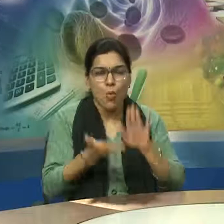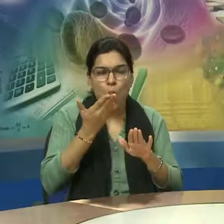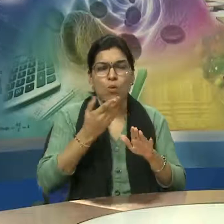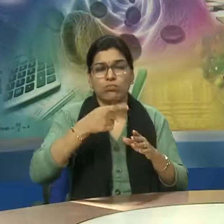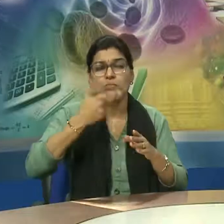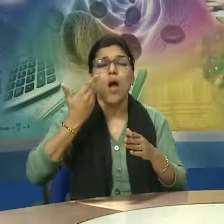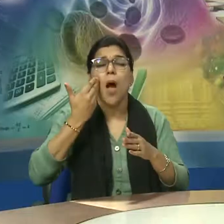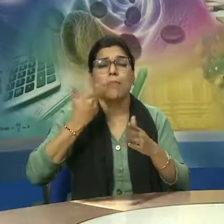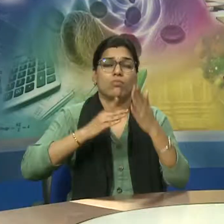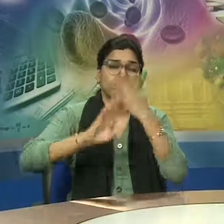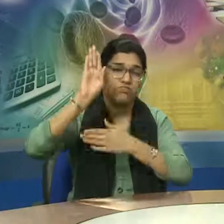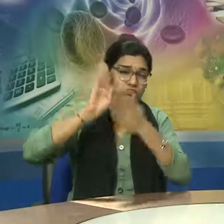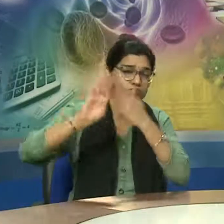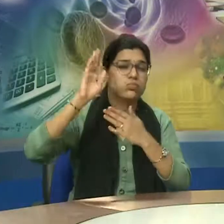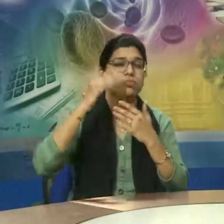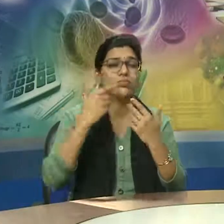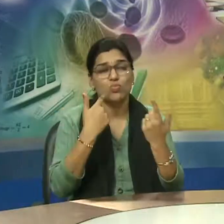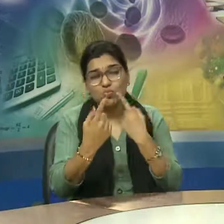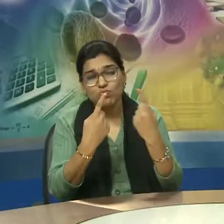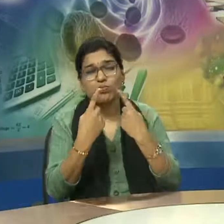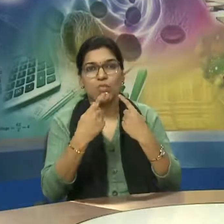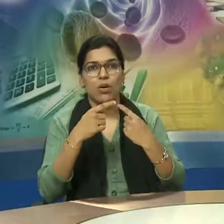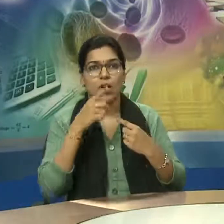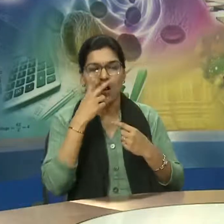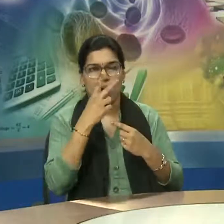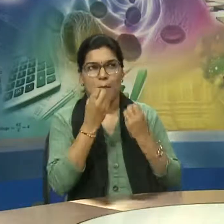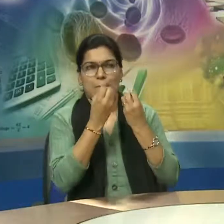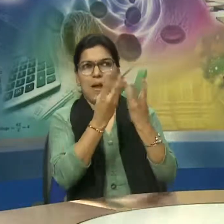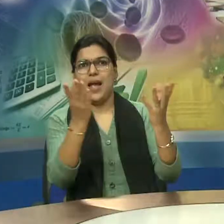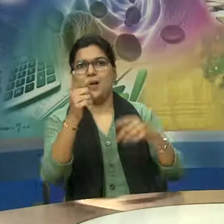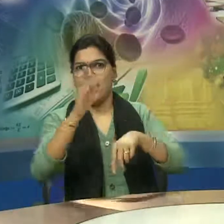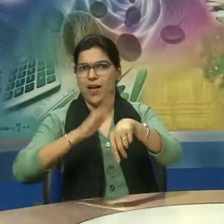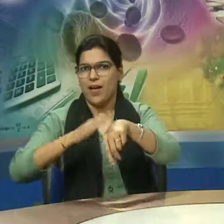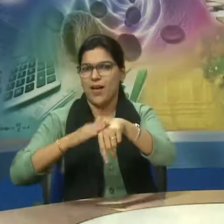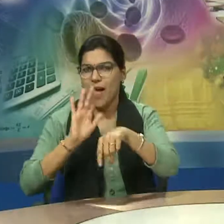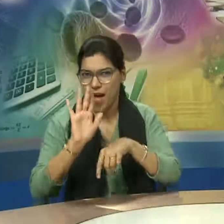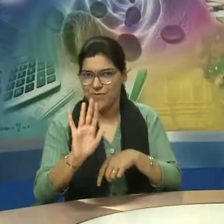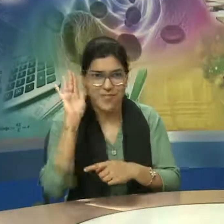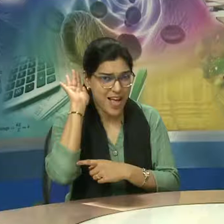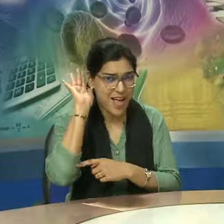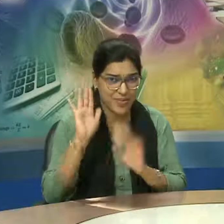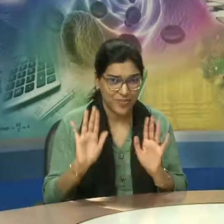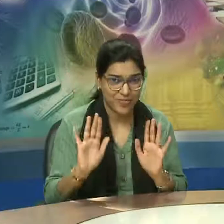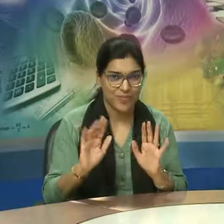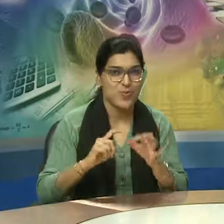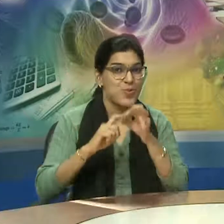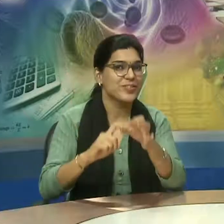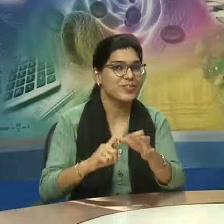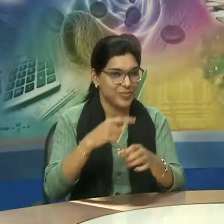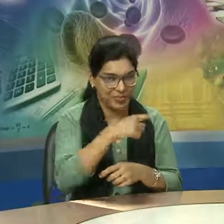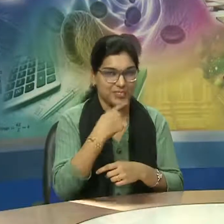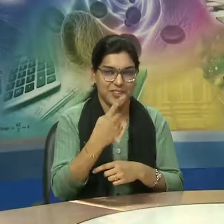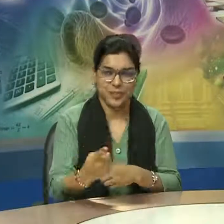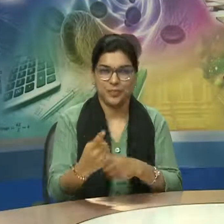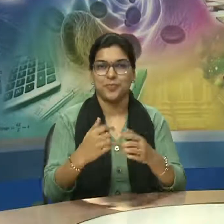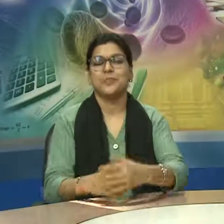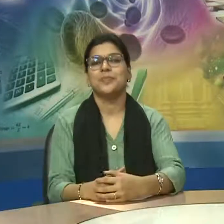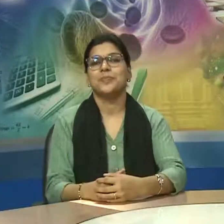to talk to each other or meet each other